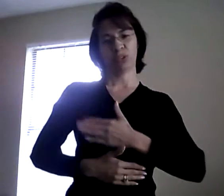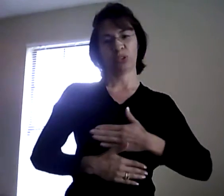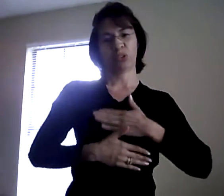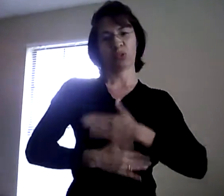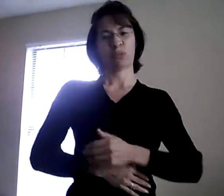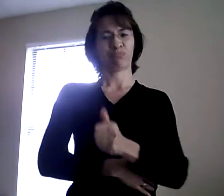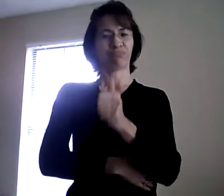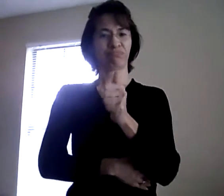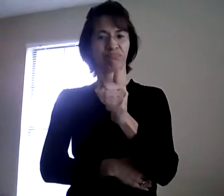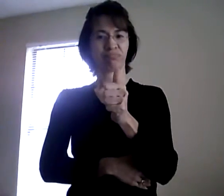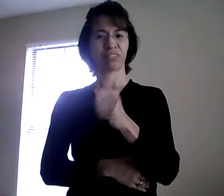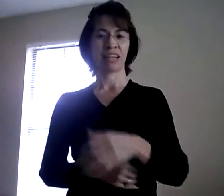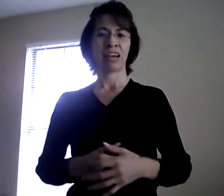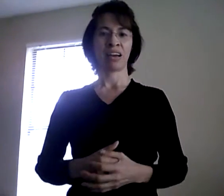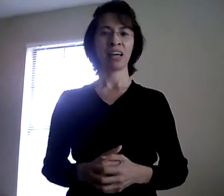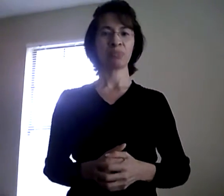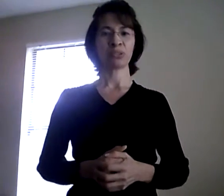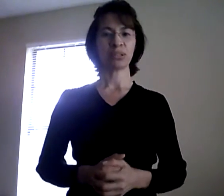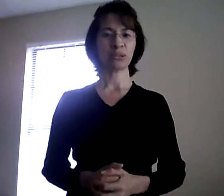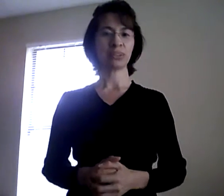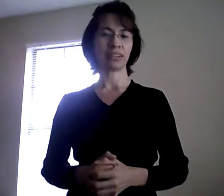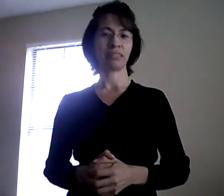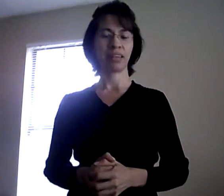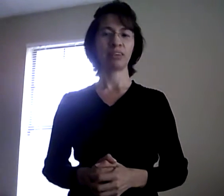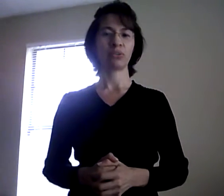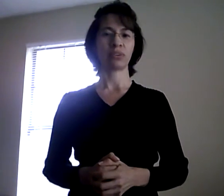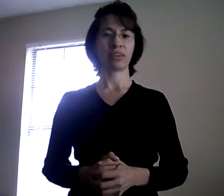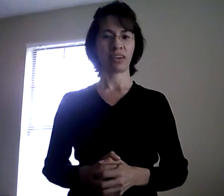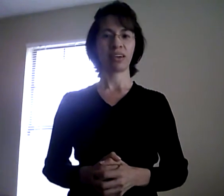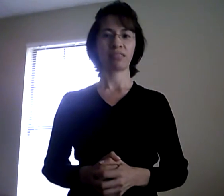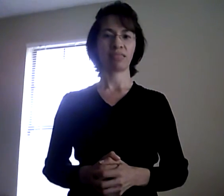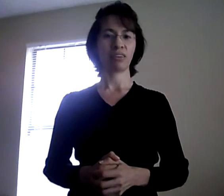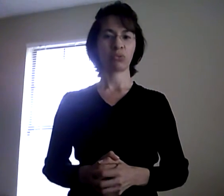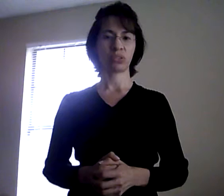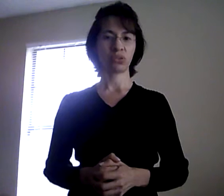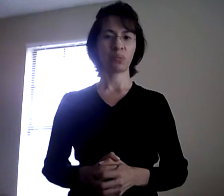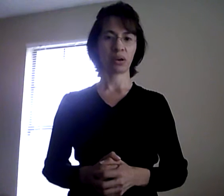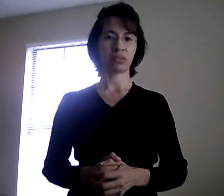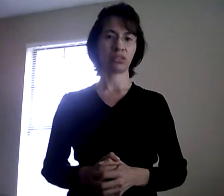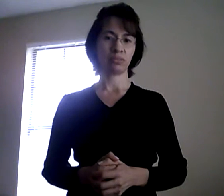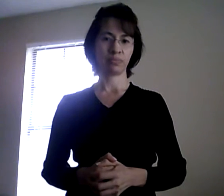Absolutely. Thank you again. Thank you so much.